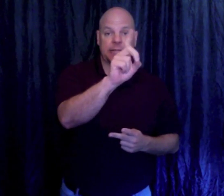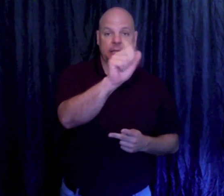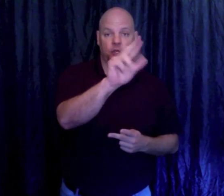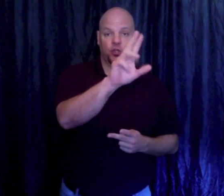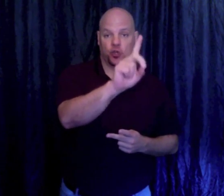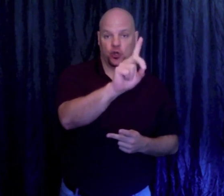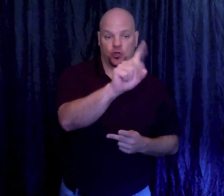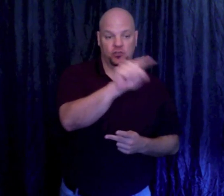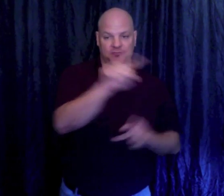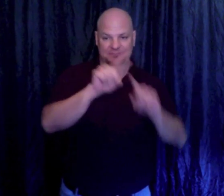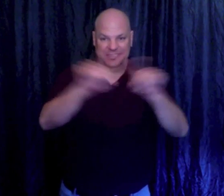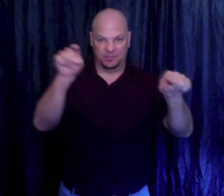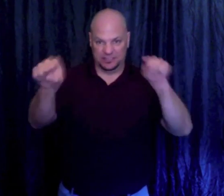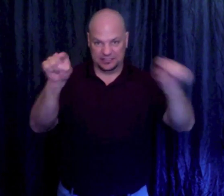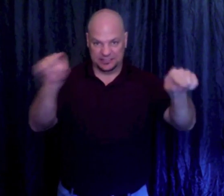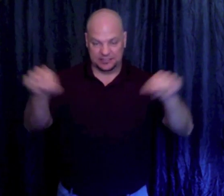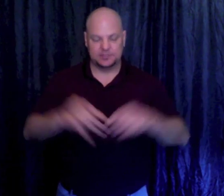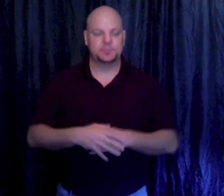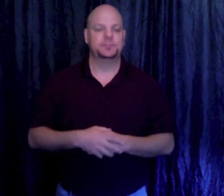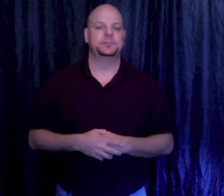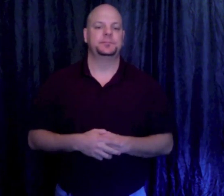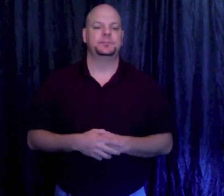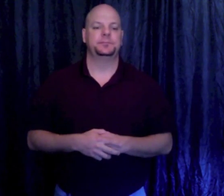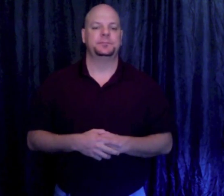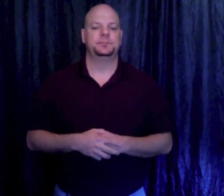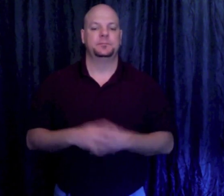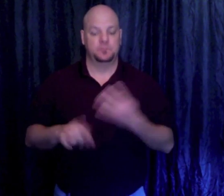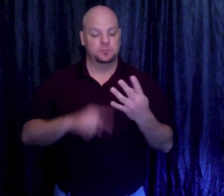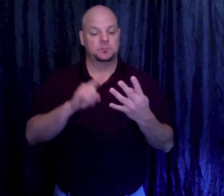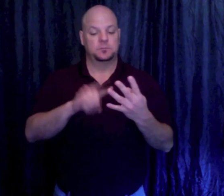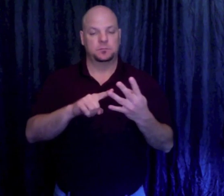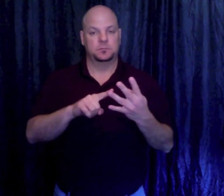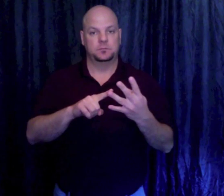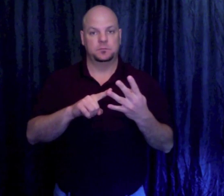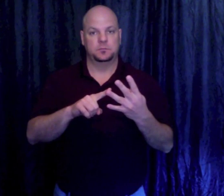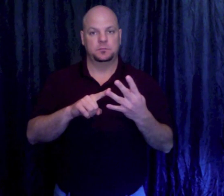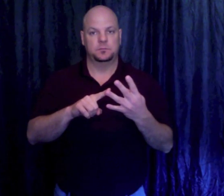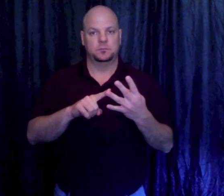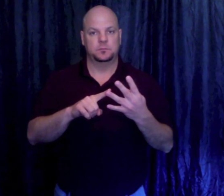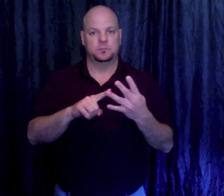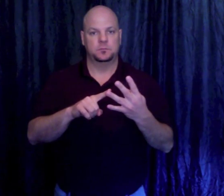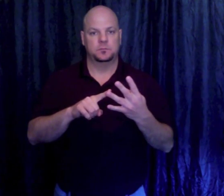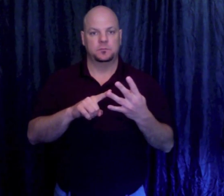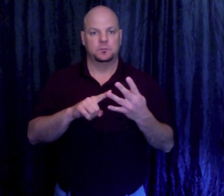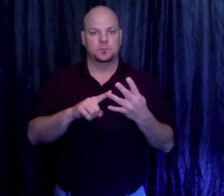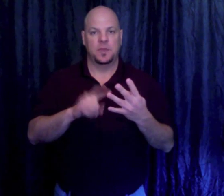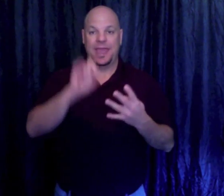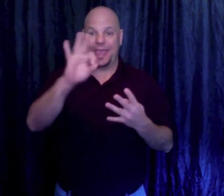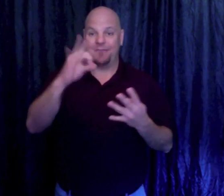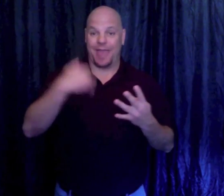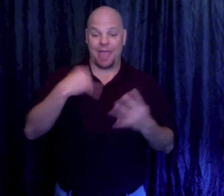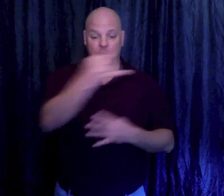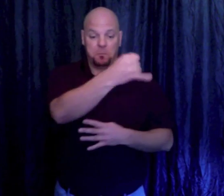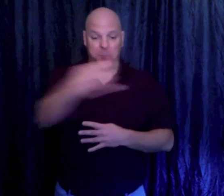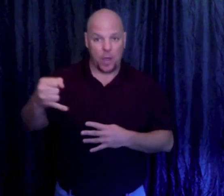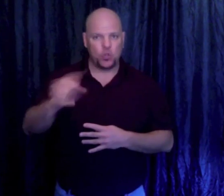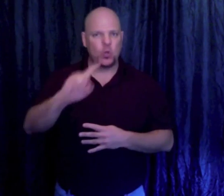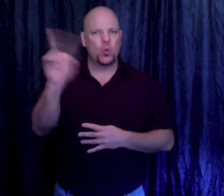And then we're going to talk about the boundary, if there is, where do we draw the line? Where is